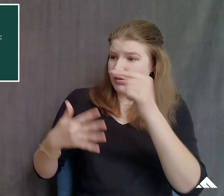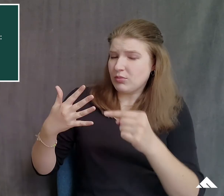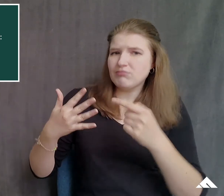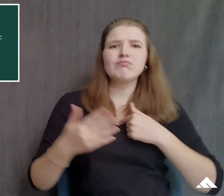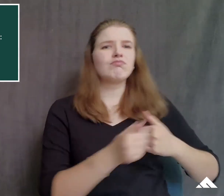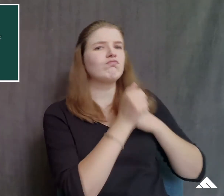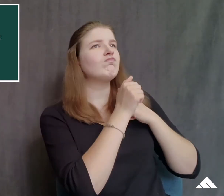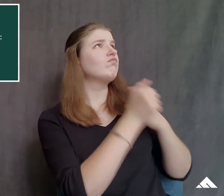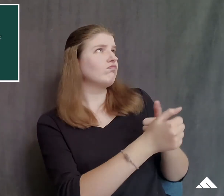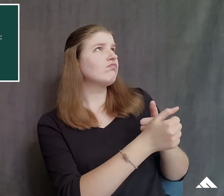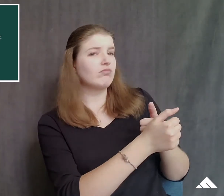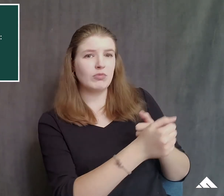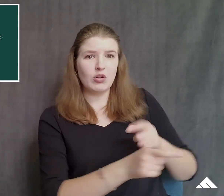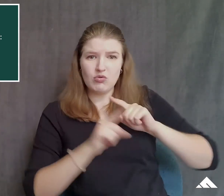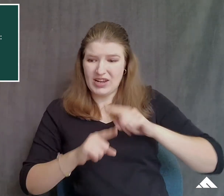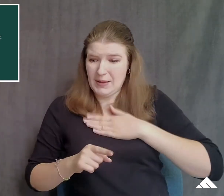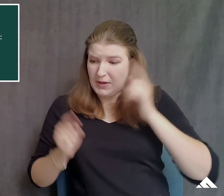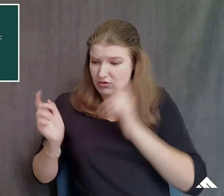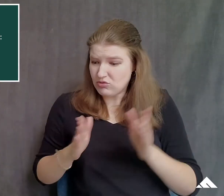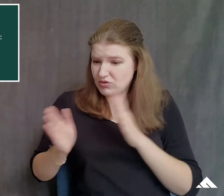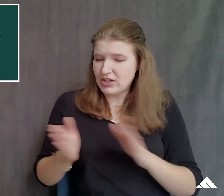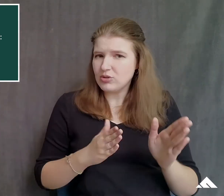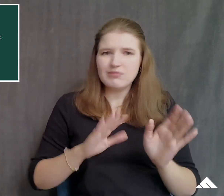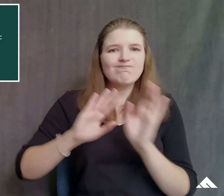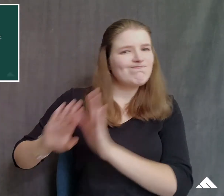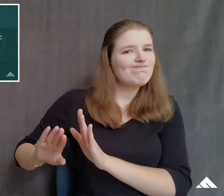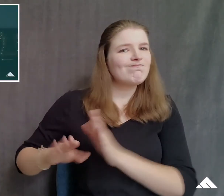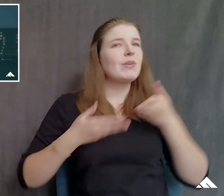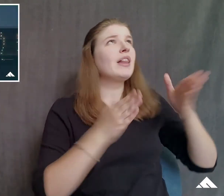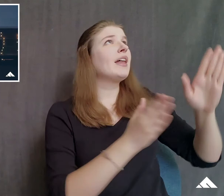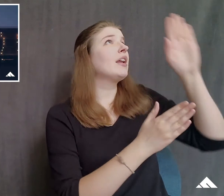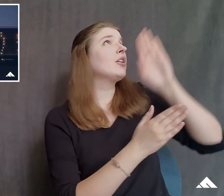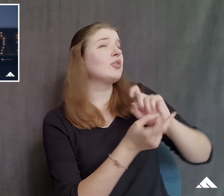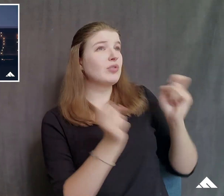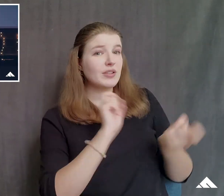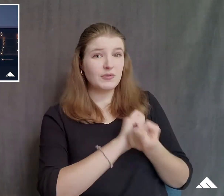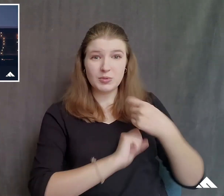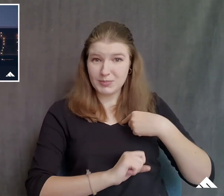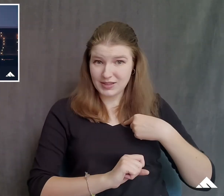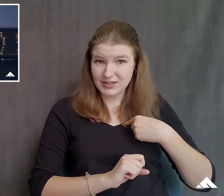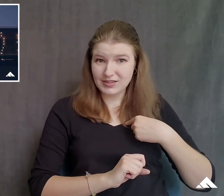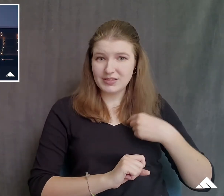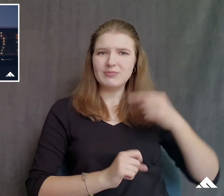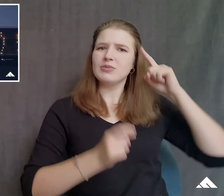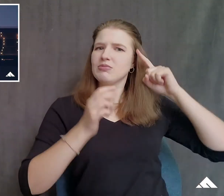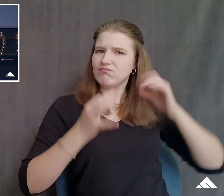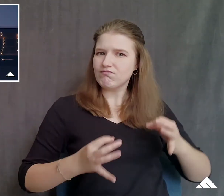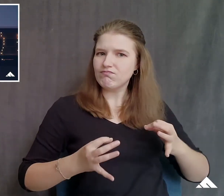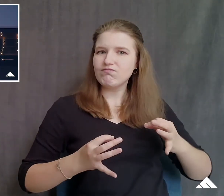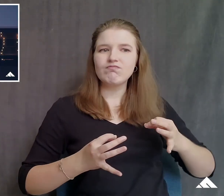old strategies. Okay, I'm going to let God transform me. This is where we resolve to submit to